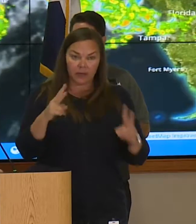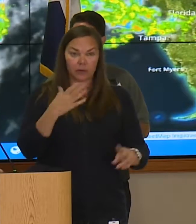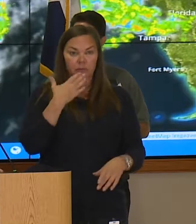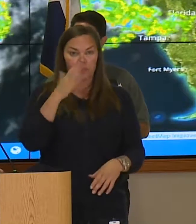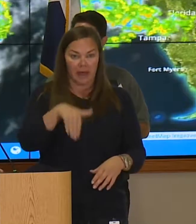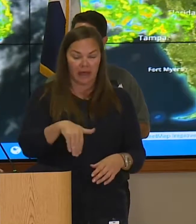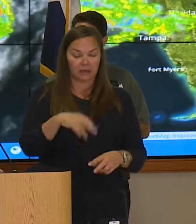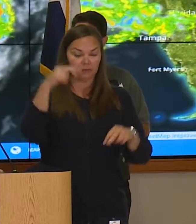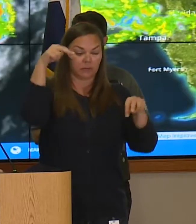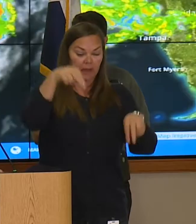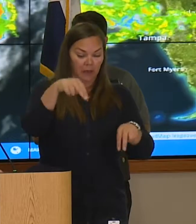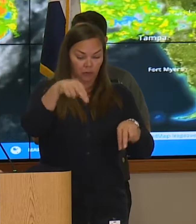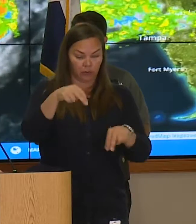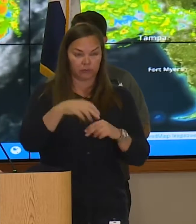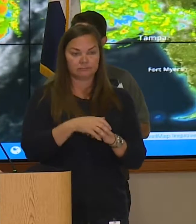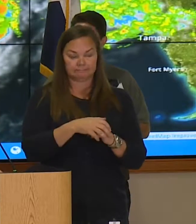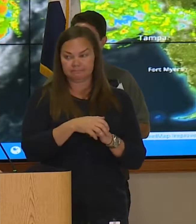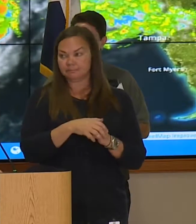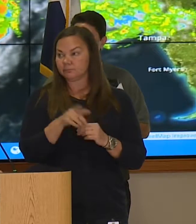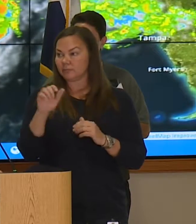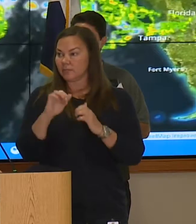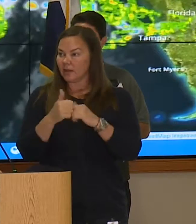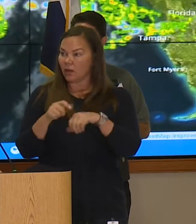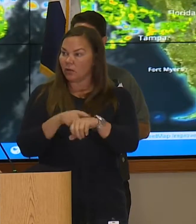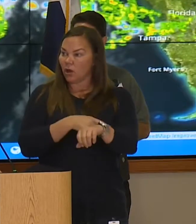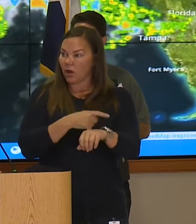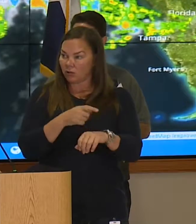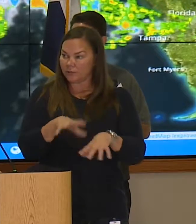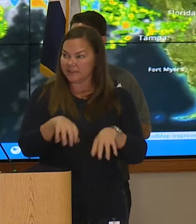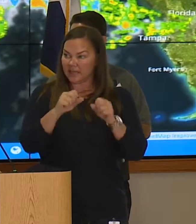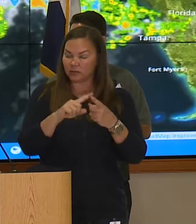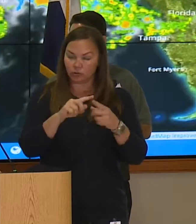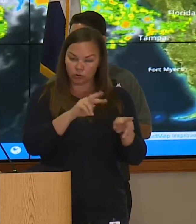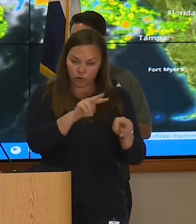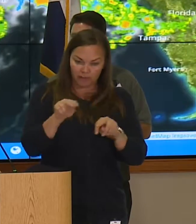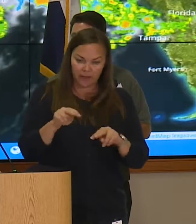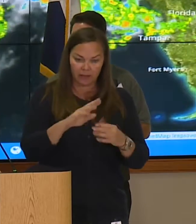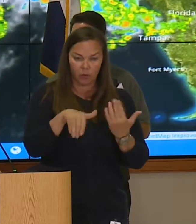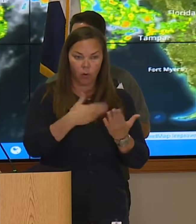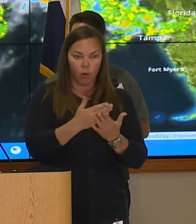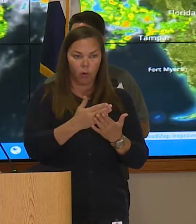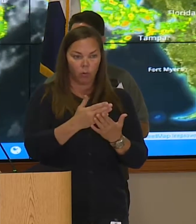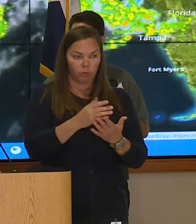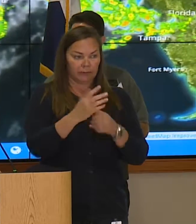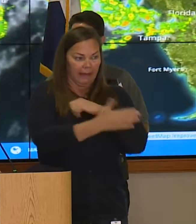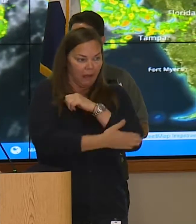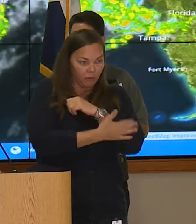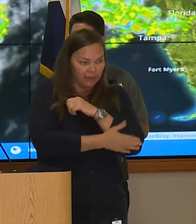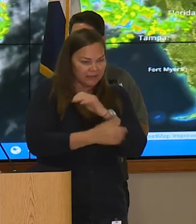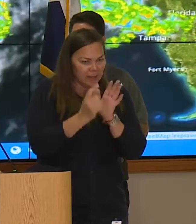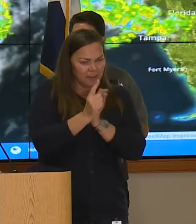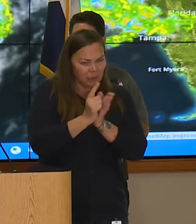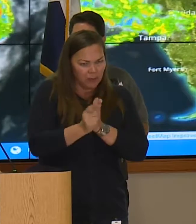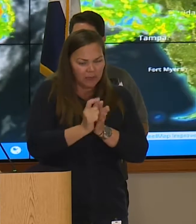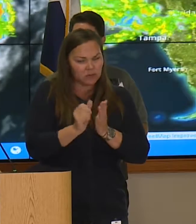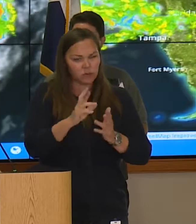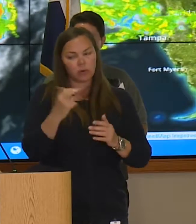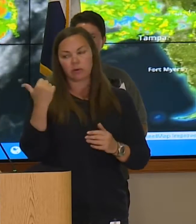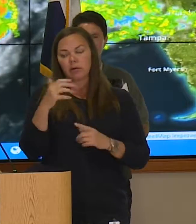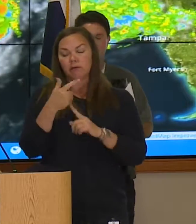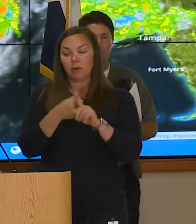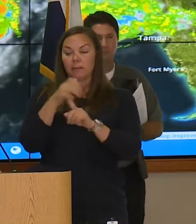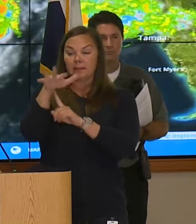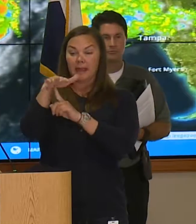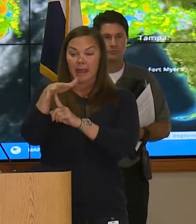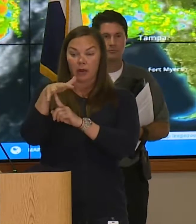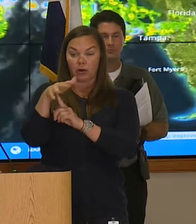bad from the air. How long would it take to survey the whole county? Is that a matter of weeks, or can you do that? From the air, we are going